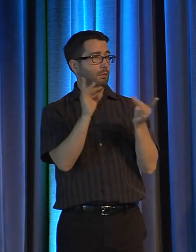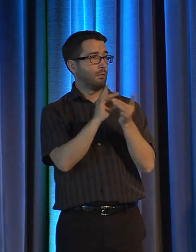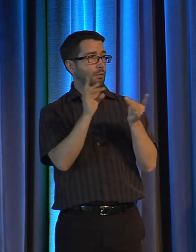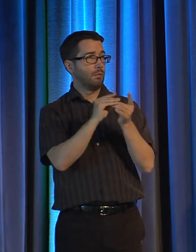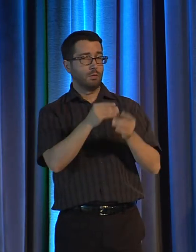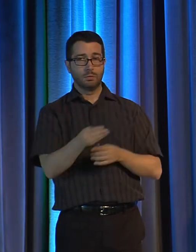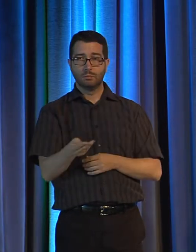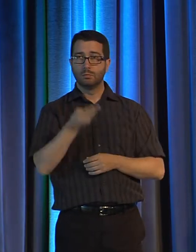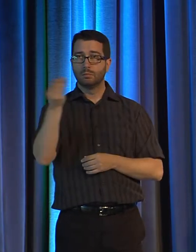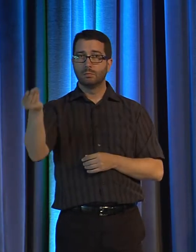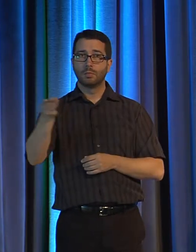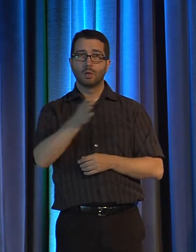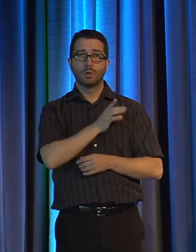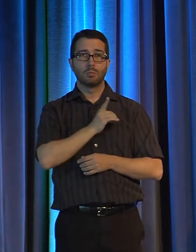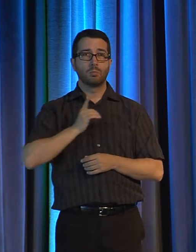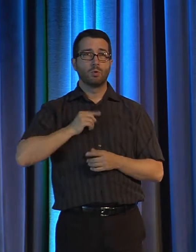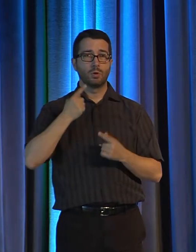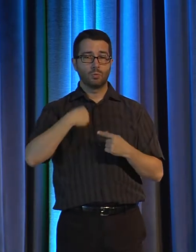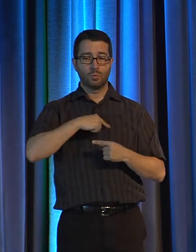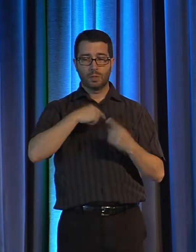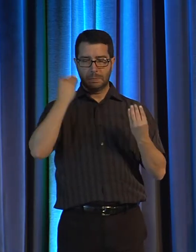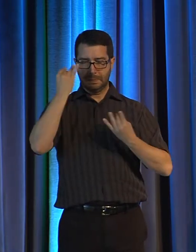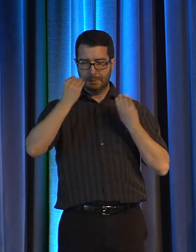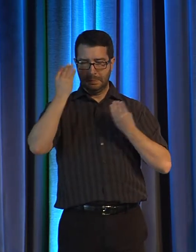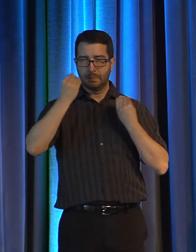into consideration while we're meeting in their area.